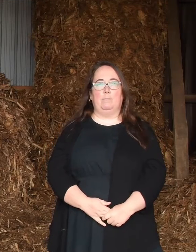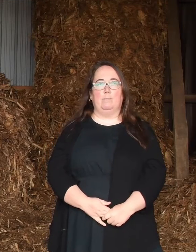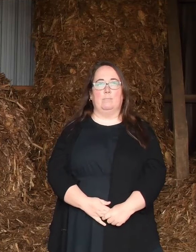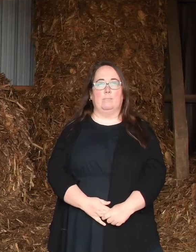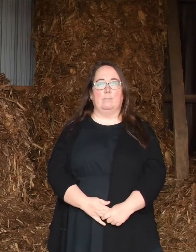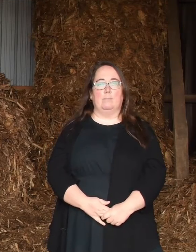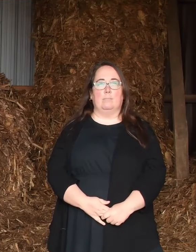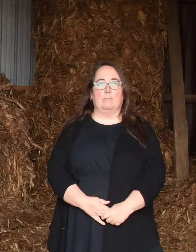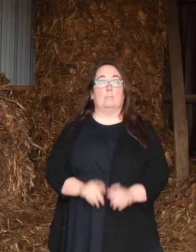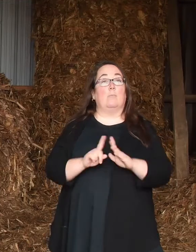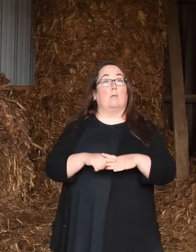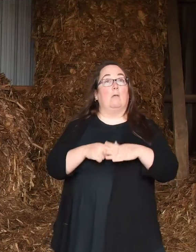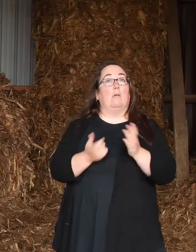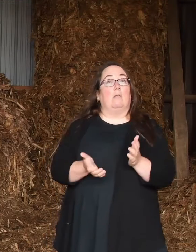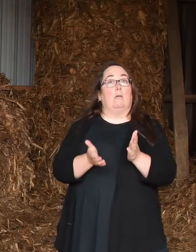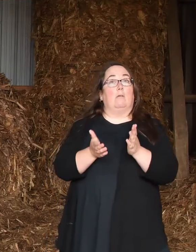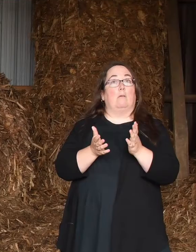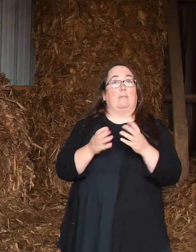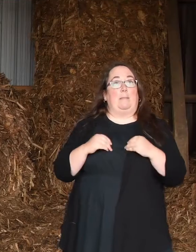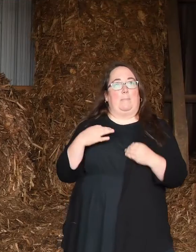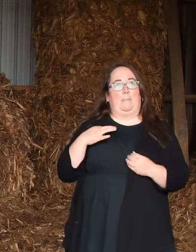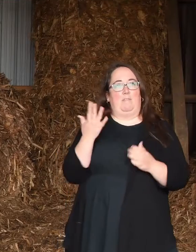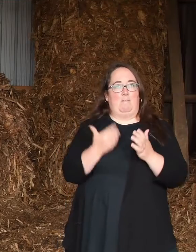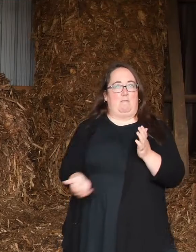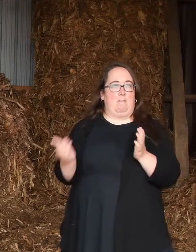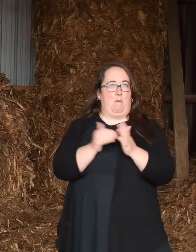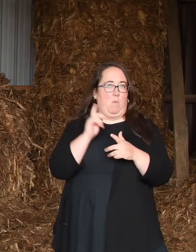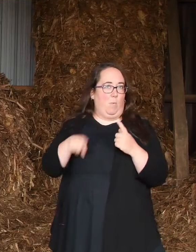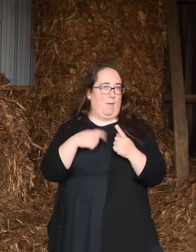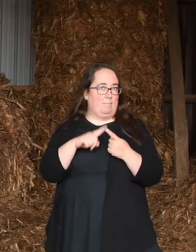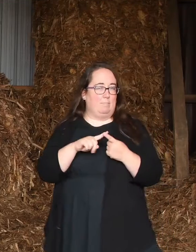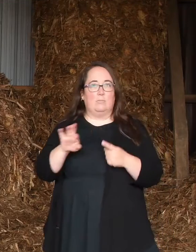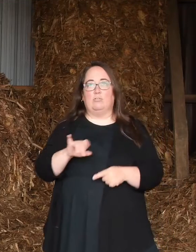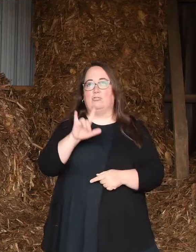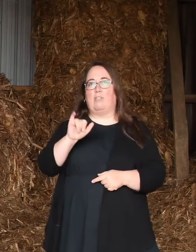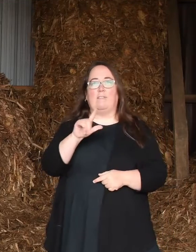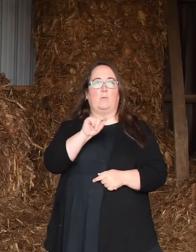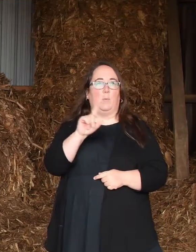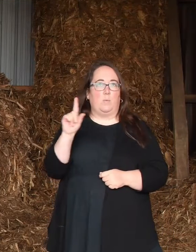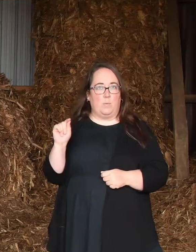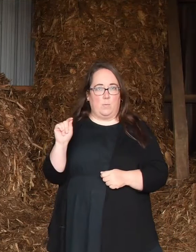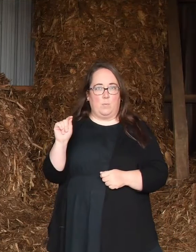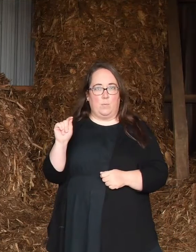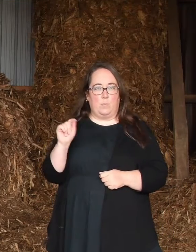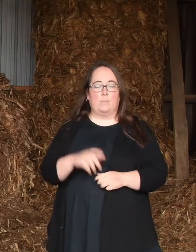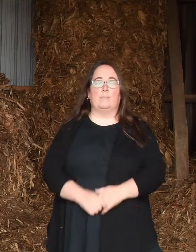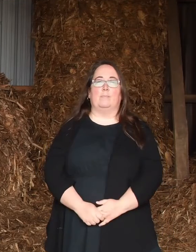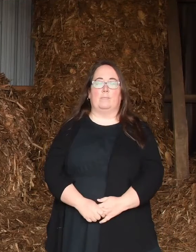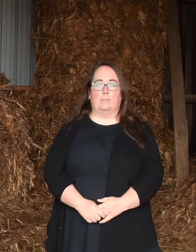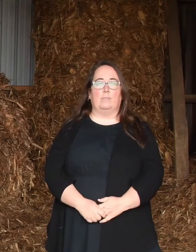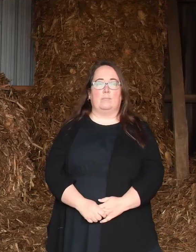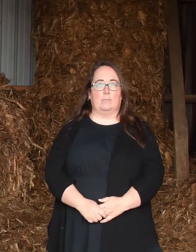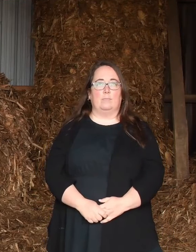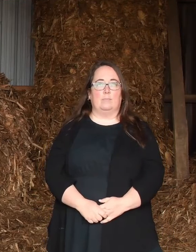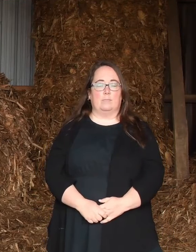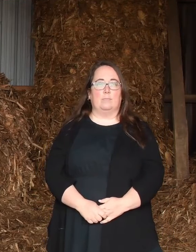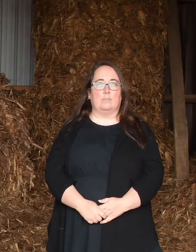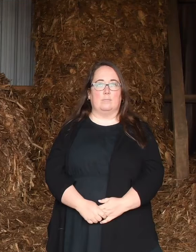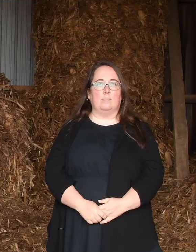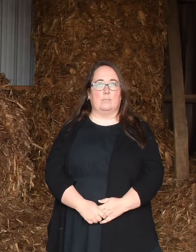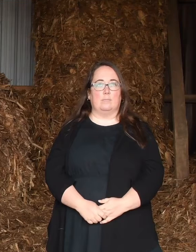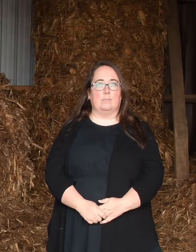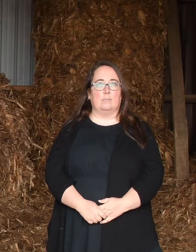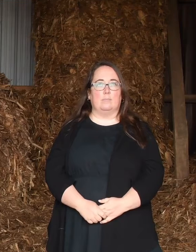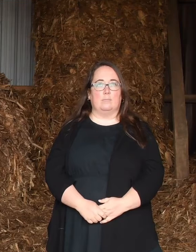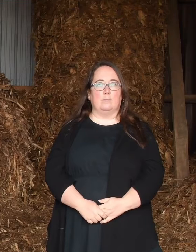We began accepting applications for this program again in July of 2020 and are now beginning to see